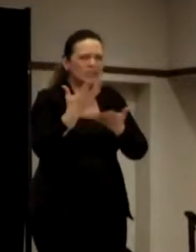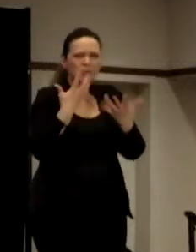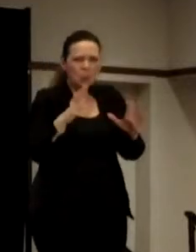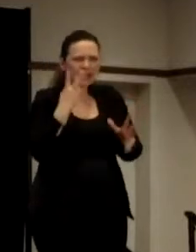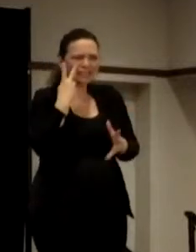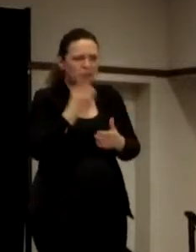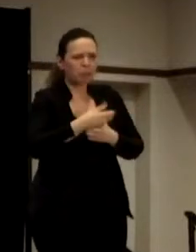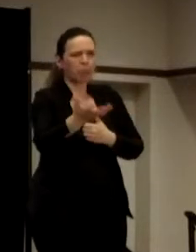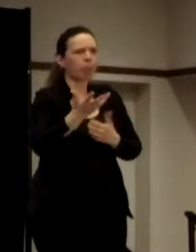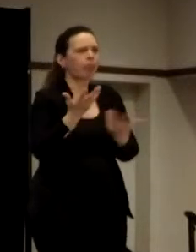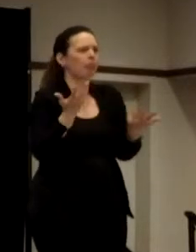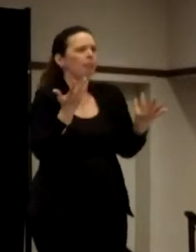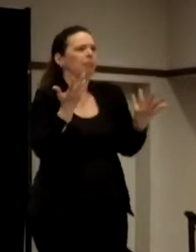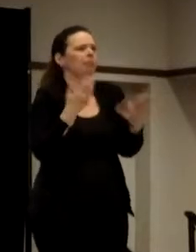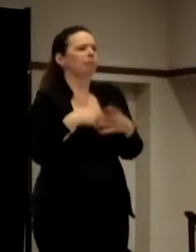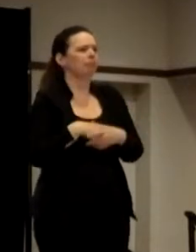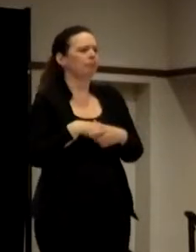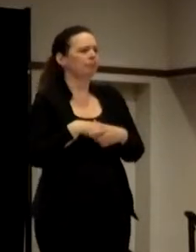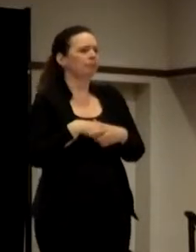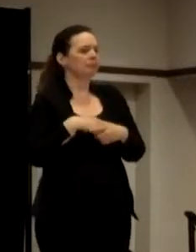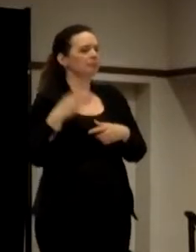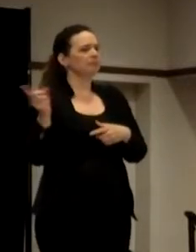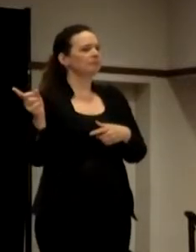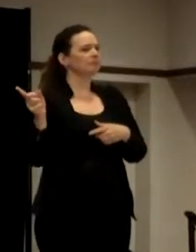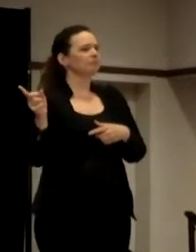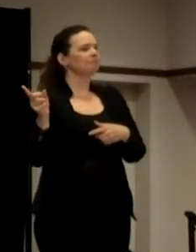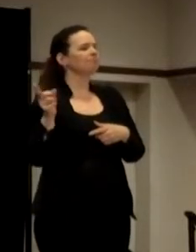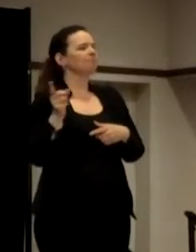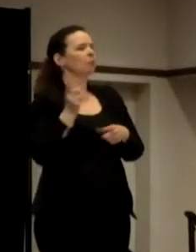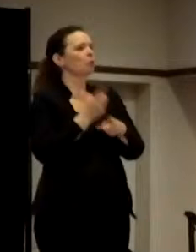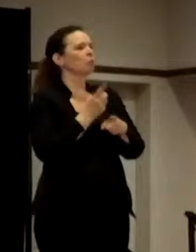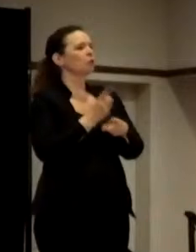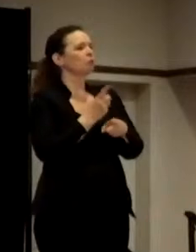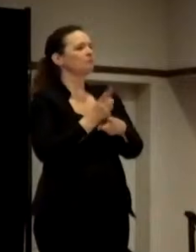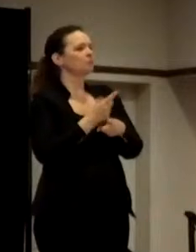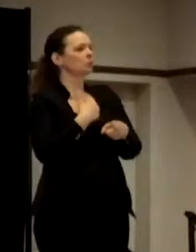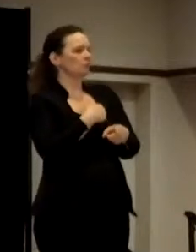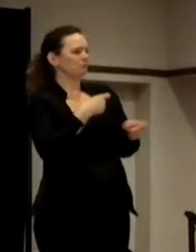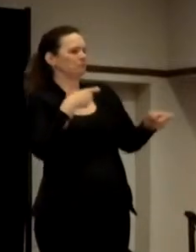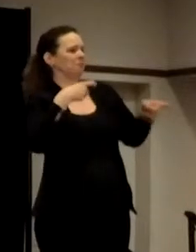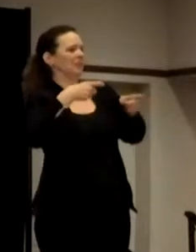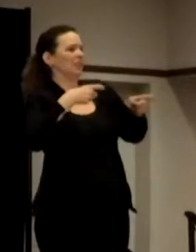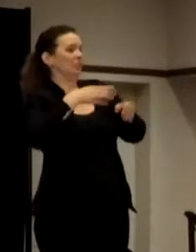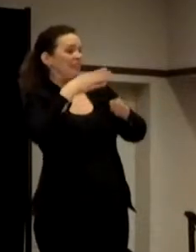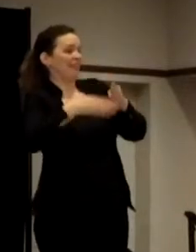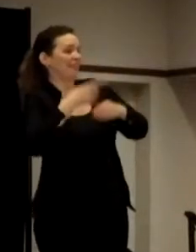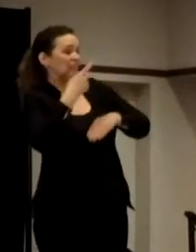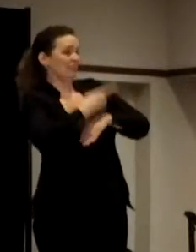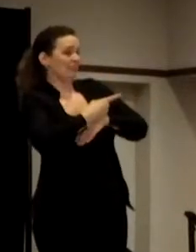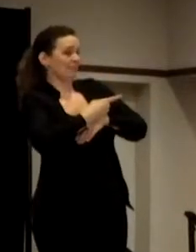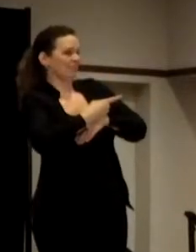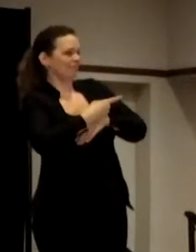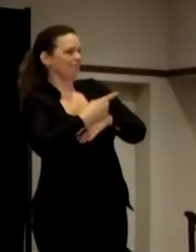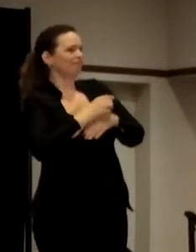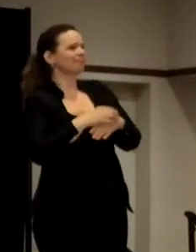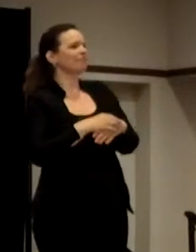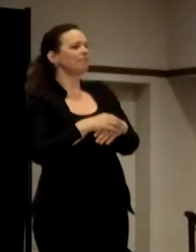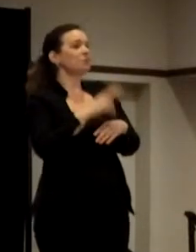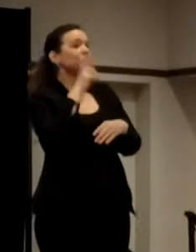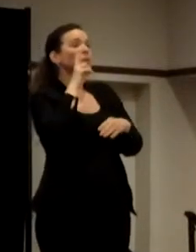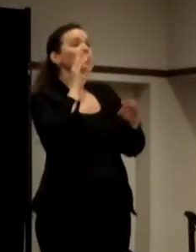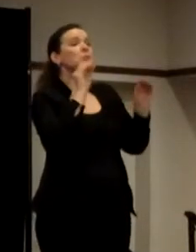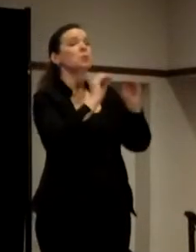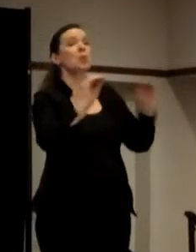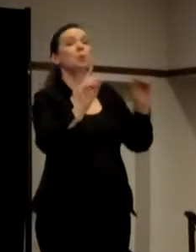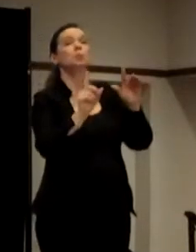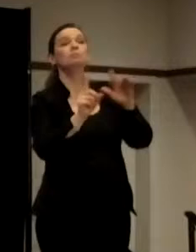got vaccinated. Yeah, so you can control, what you do is you manage the end of the day, right? So you look at your no-show rates throughout the day,